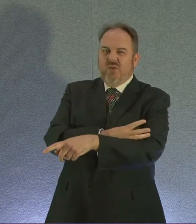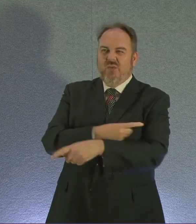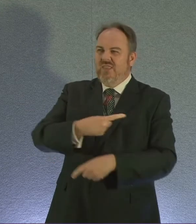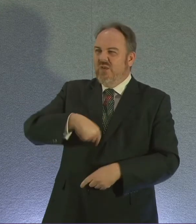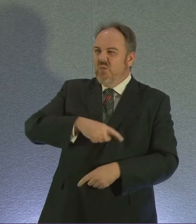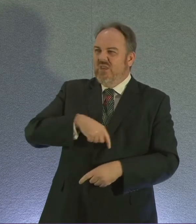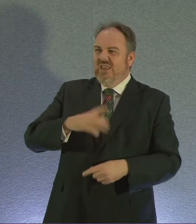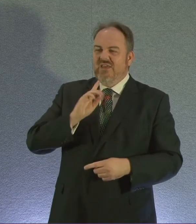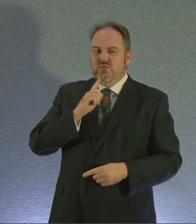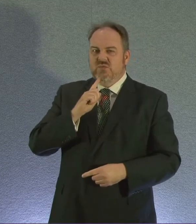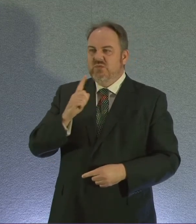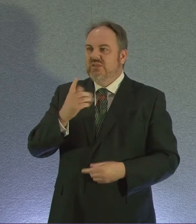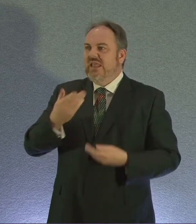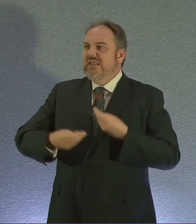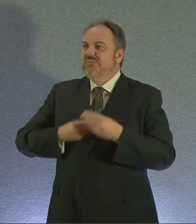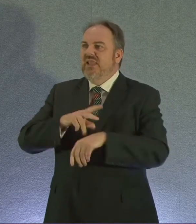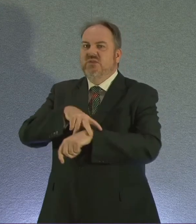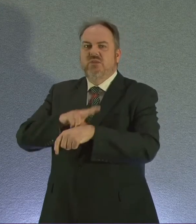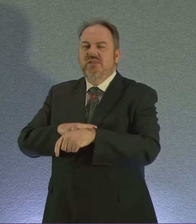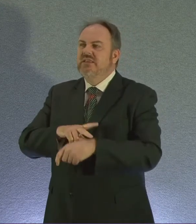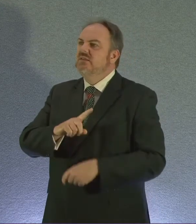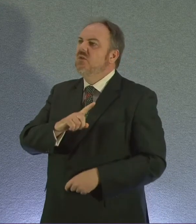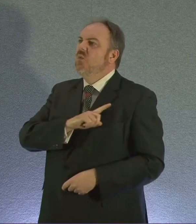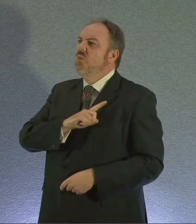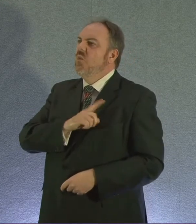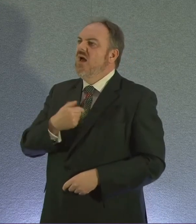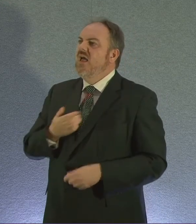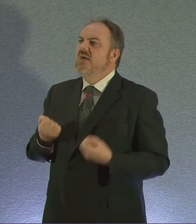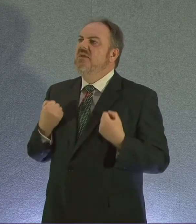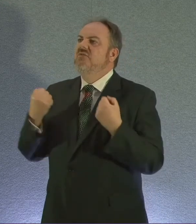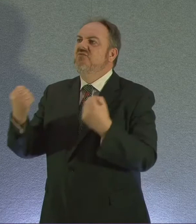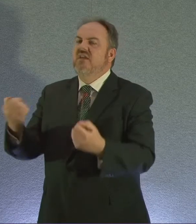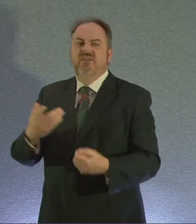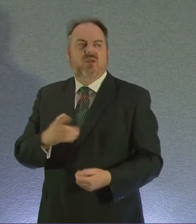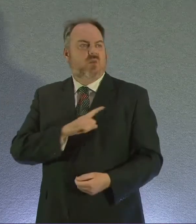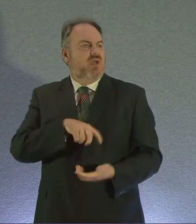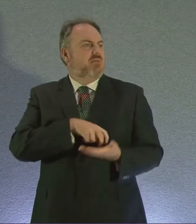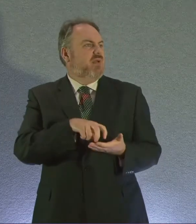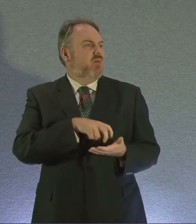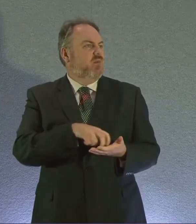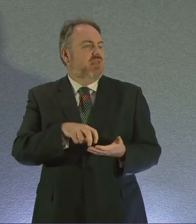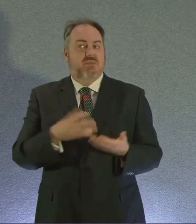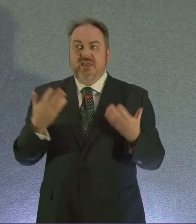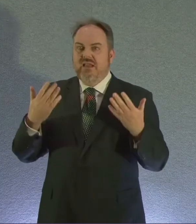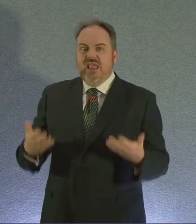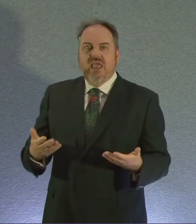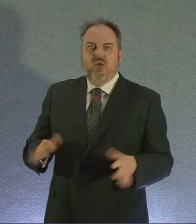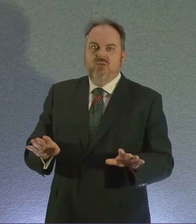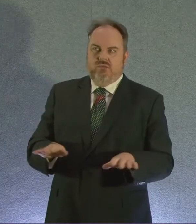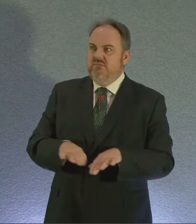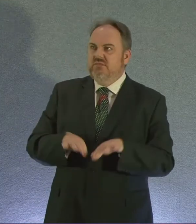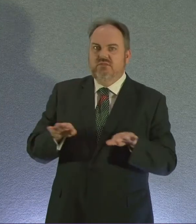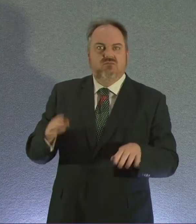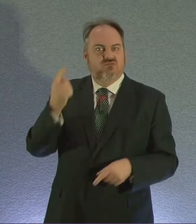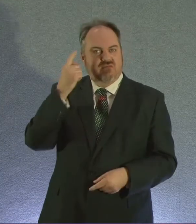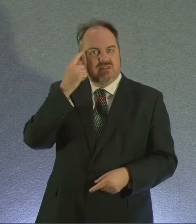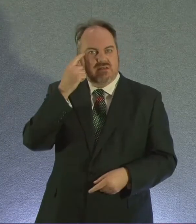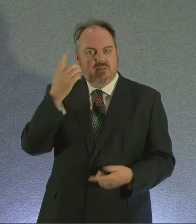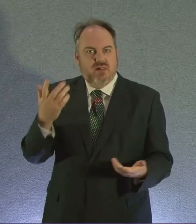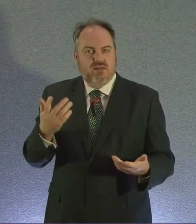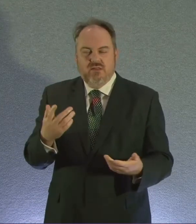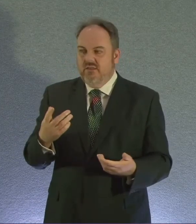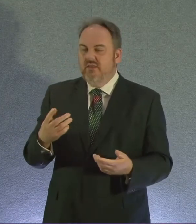their movements to the police, I would have been appalled. But today, I accept it without question. Coronavirus pandemic